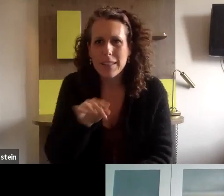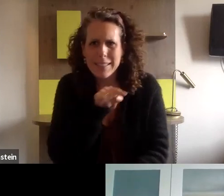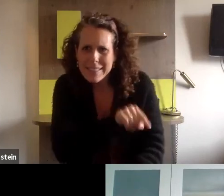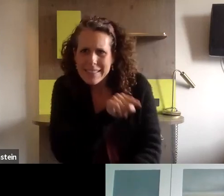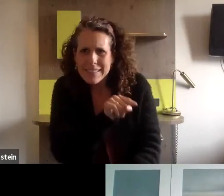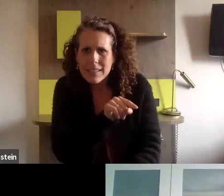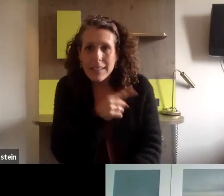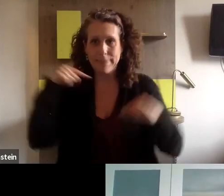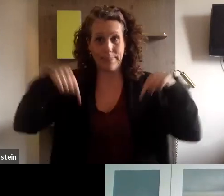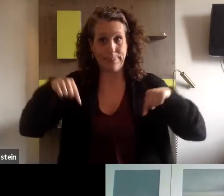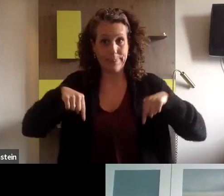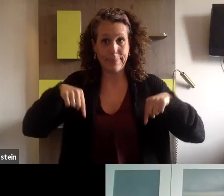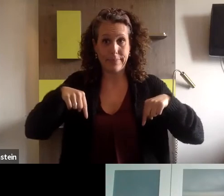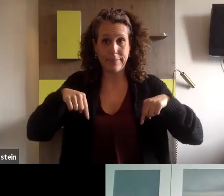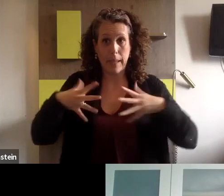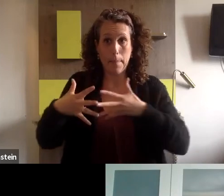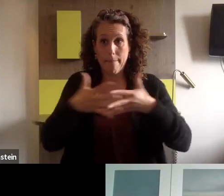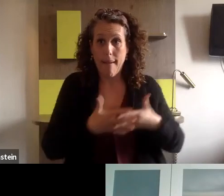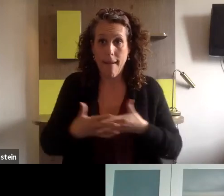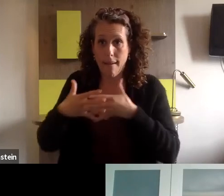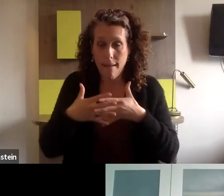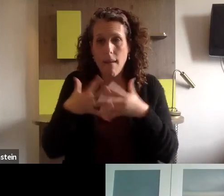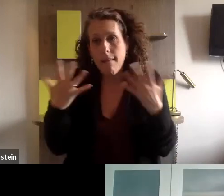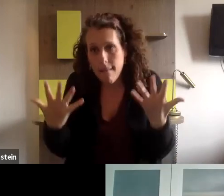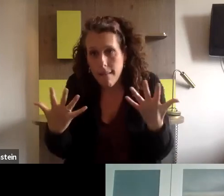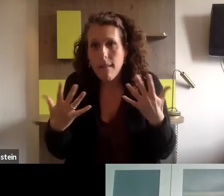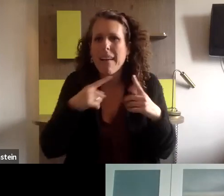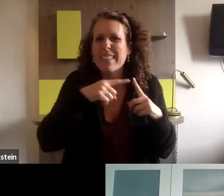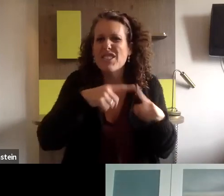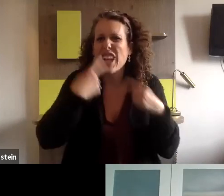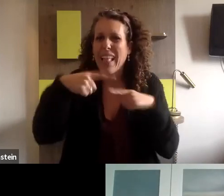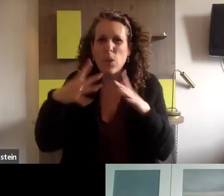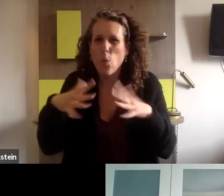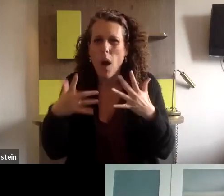the United States, we have challenges with algorithms